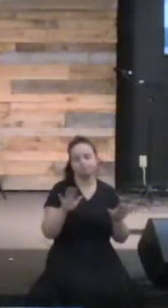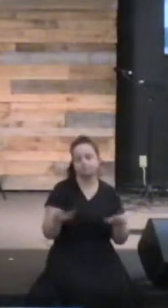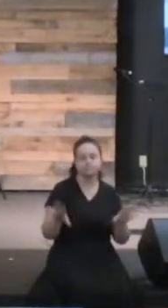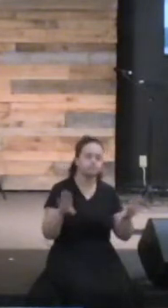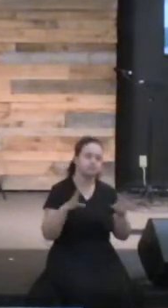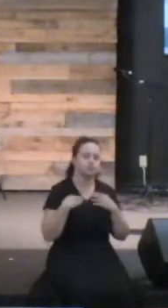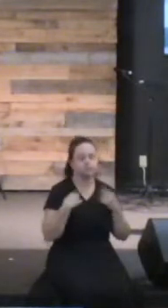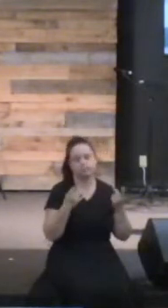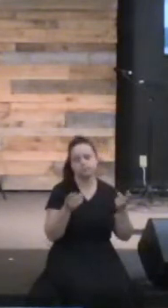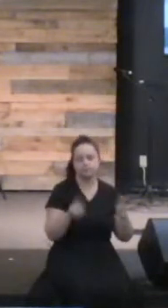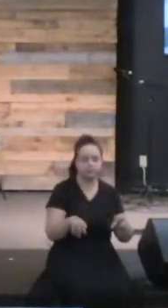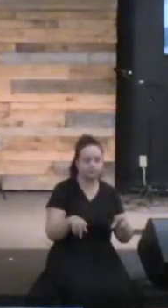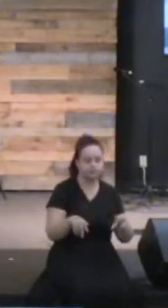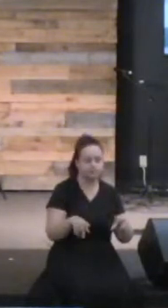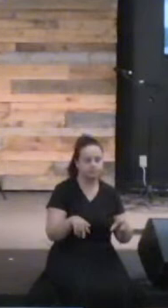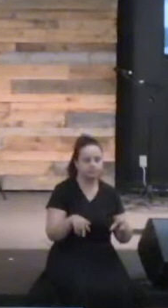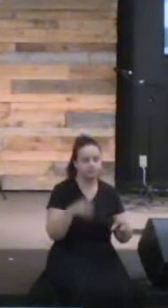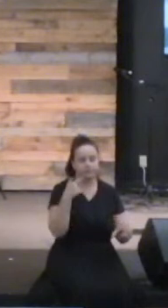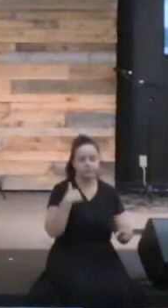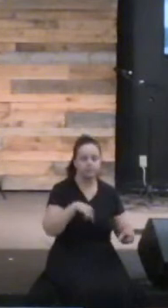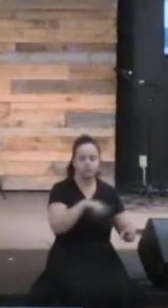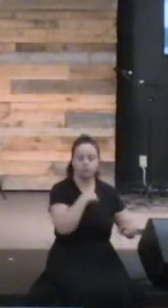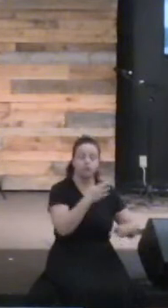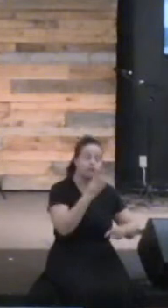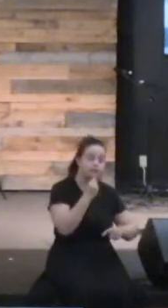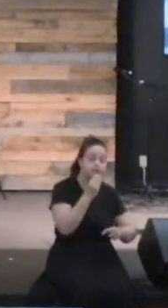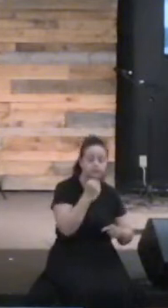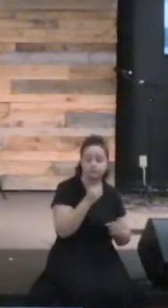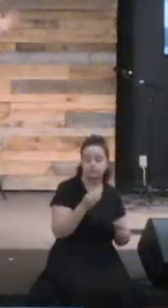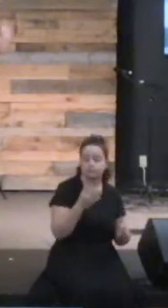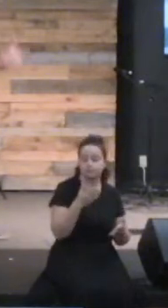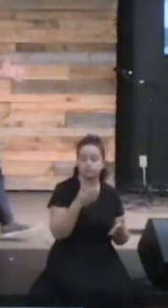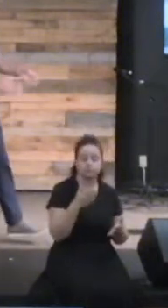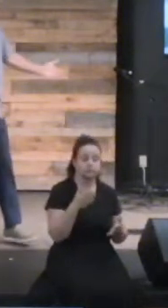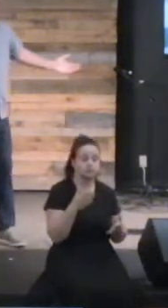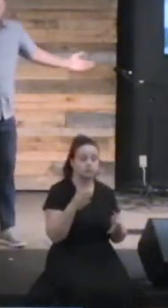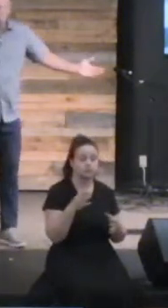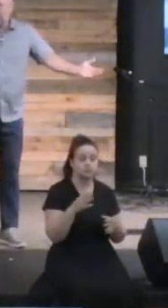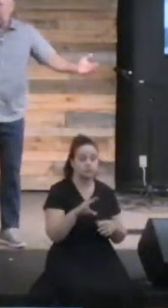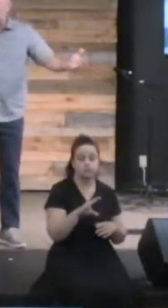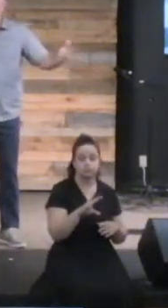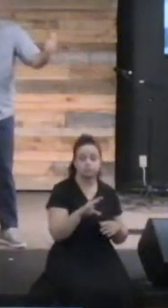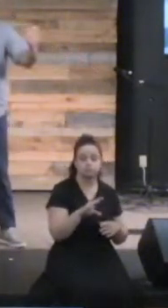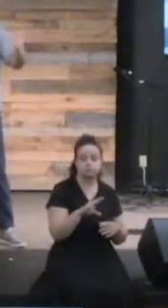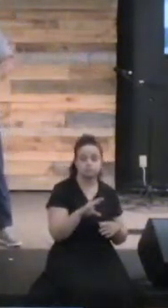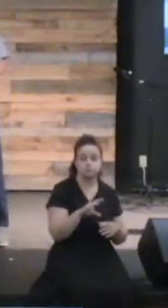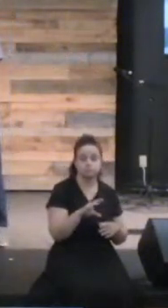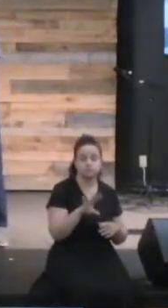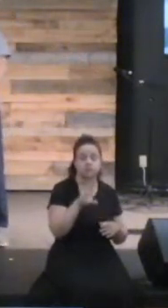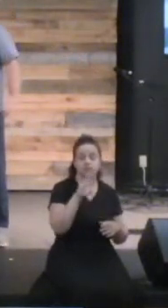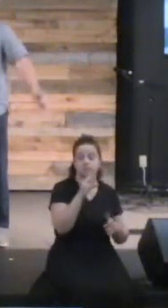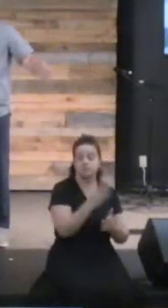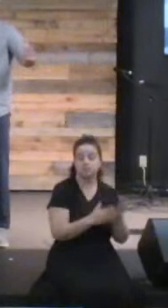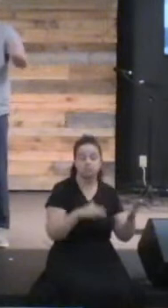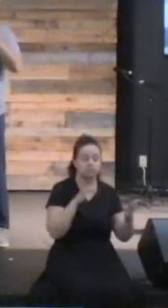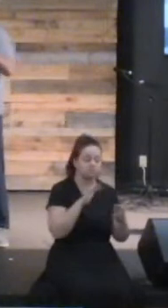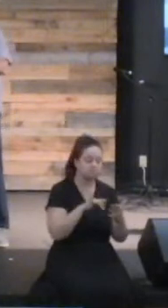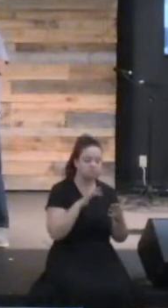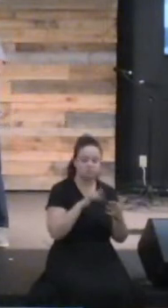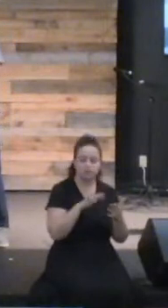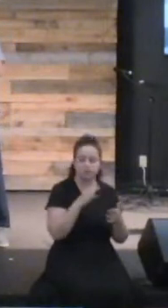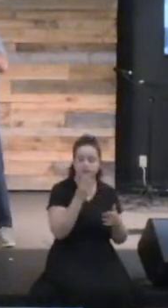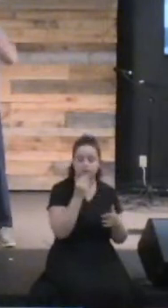way you know we are in Hebrews we're part we're doing a seven part uh uh study of